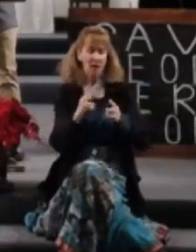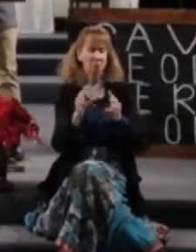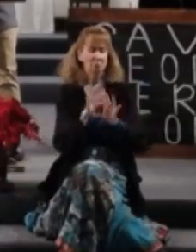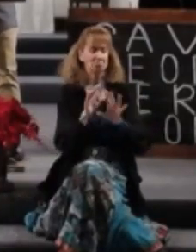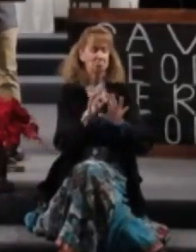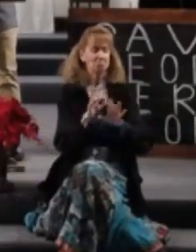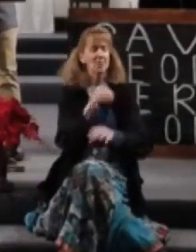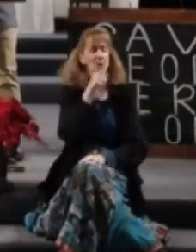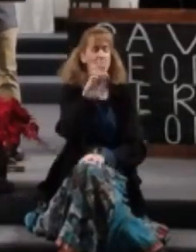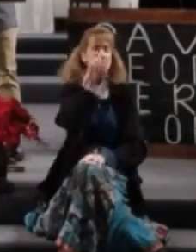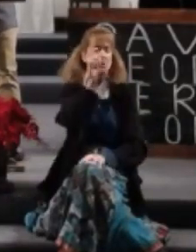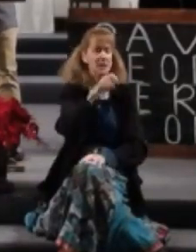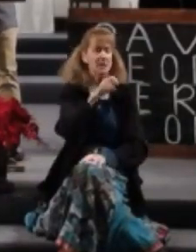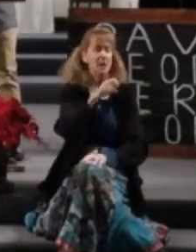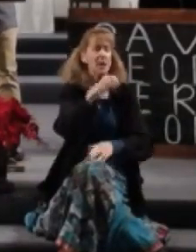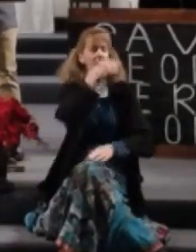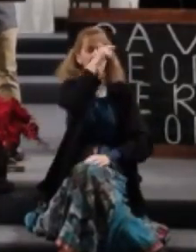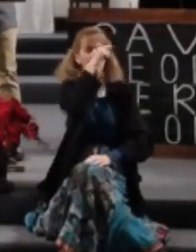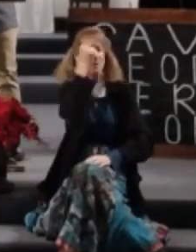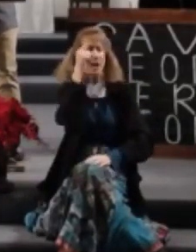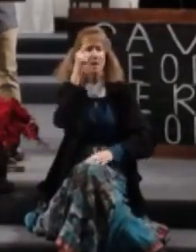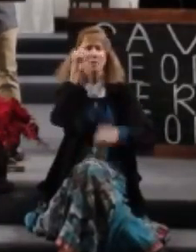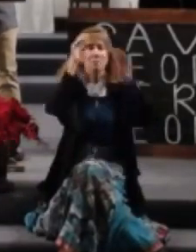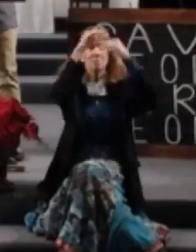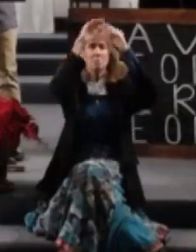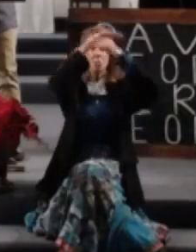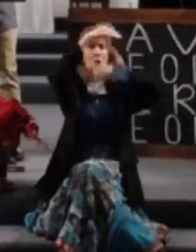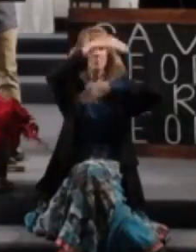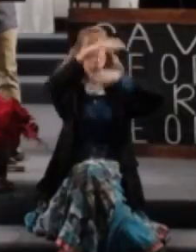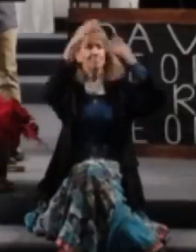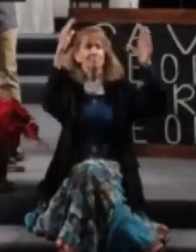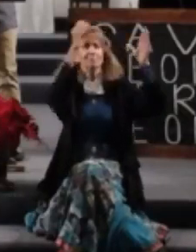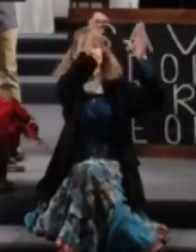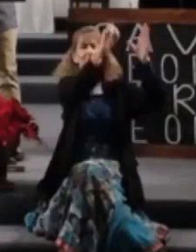You don't need a blackboard and a podium to teach.